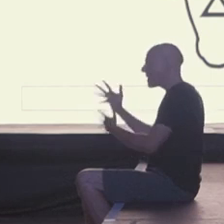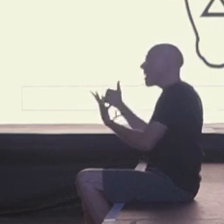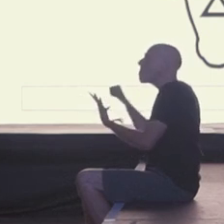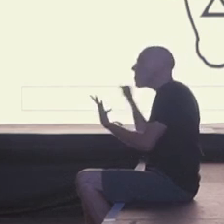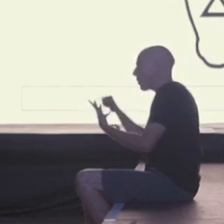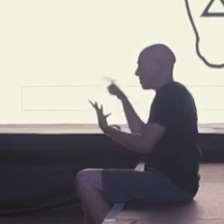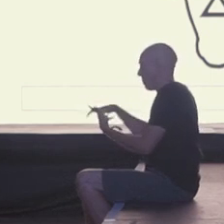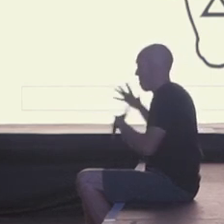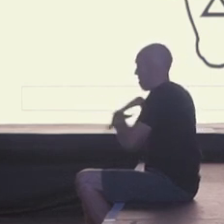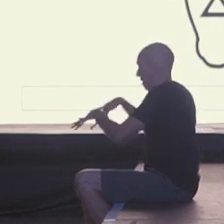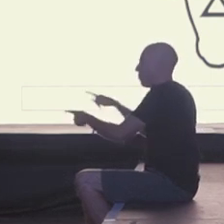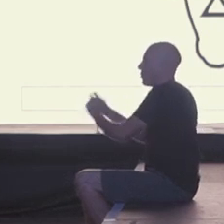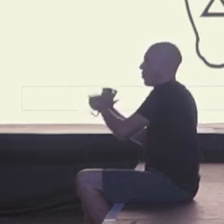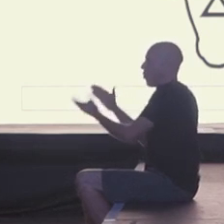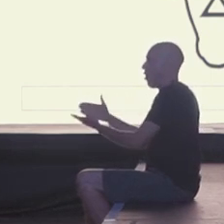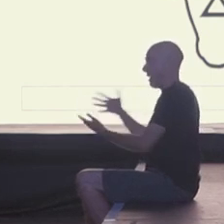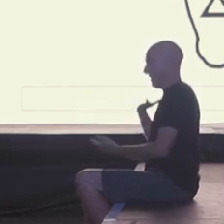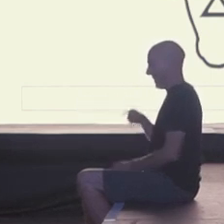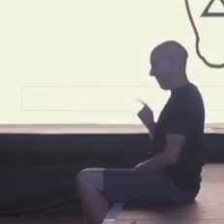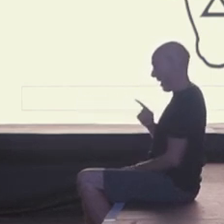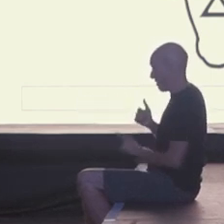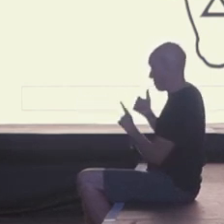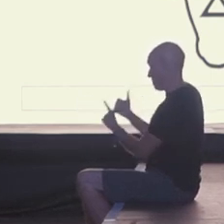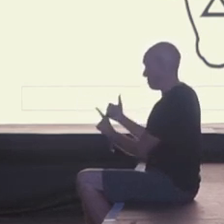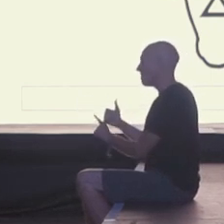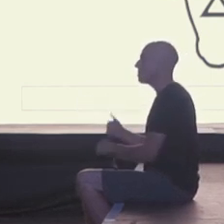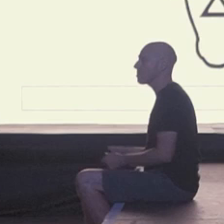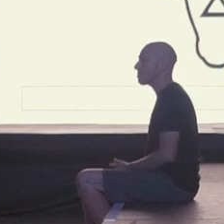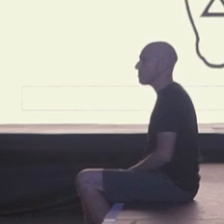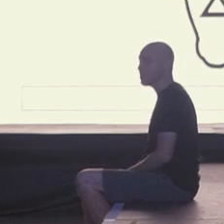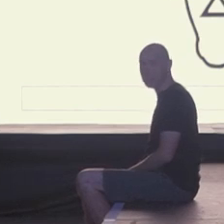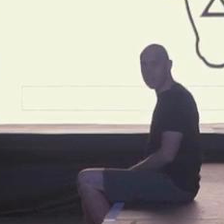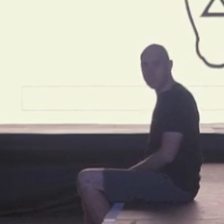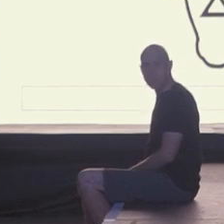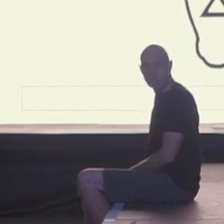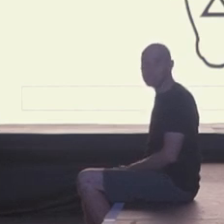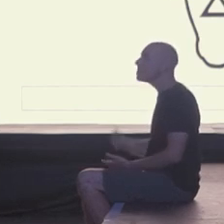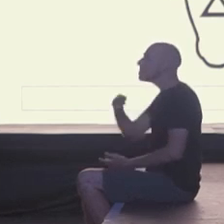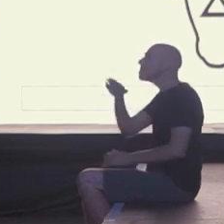So yeah, that kind of stuff.